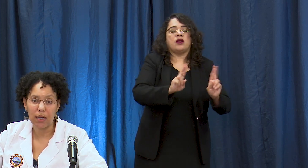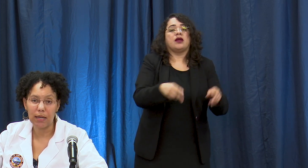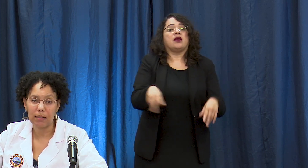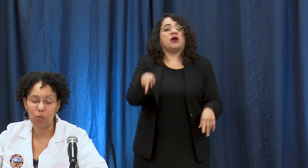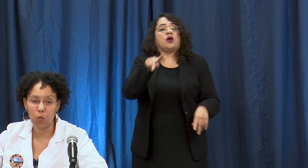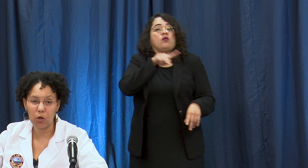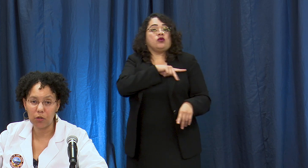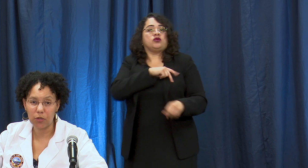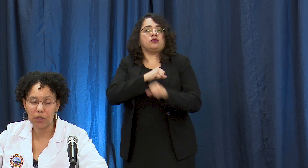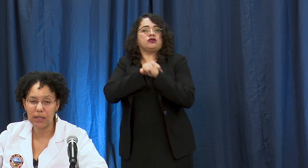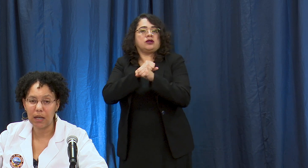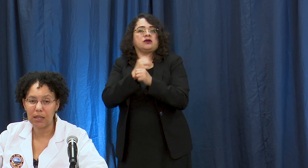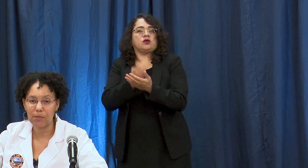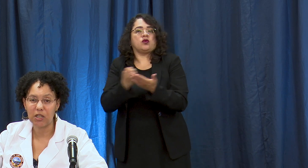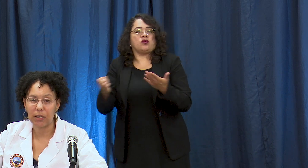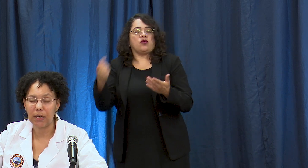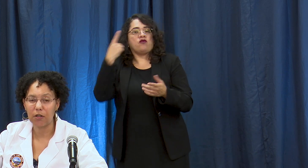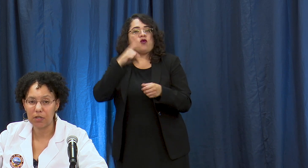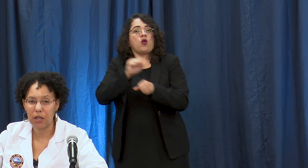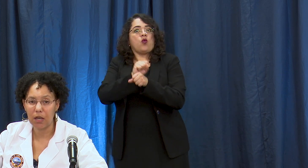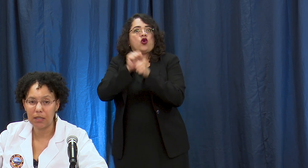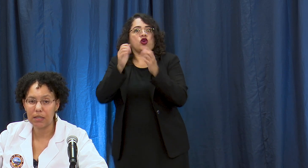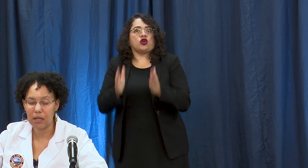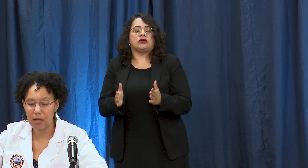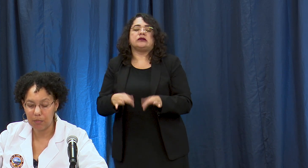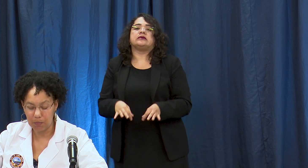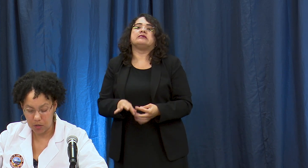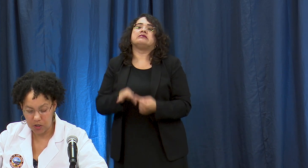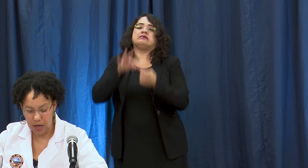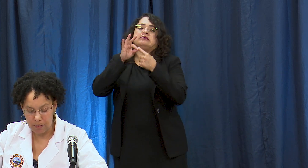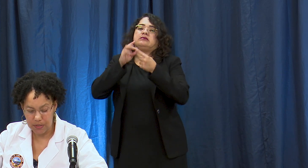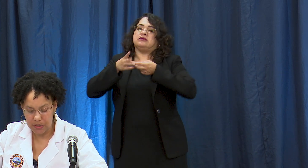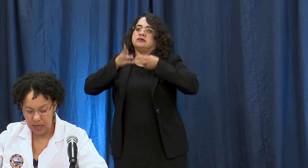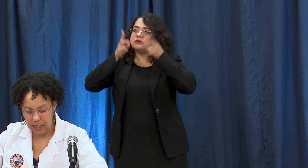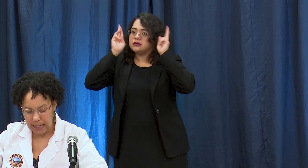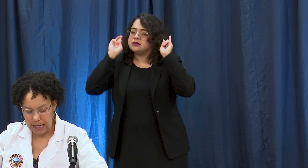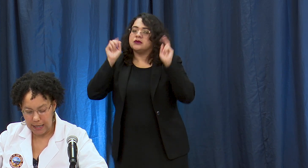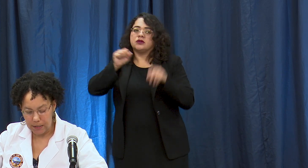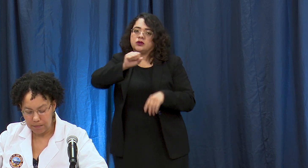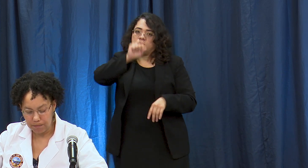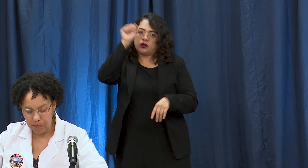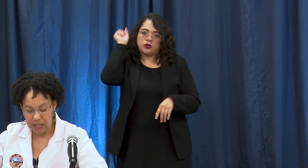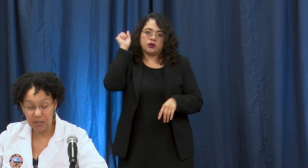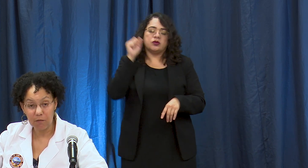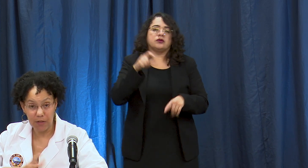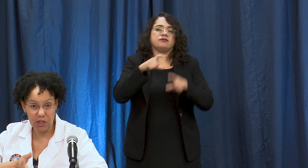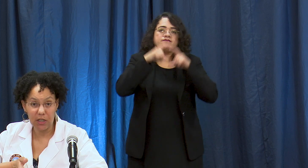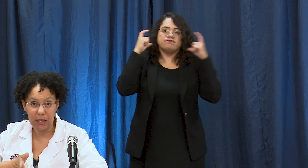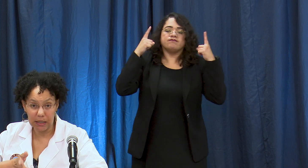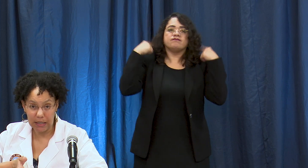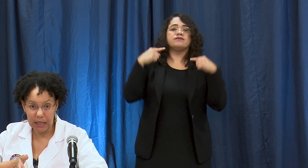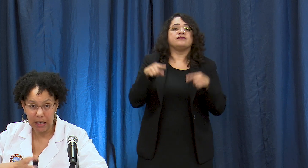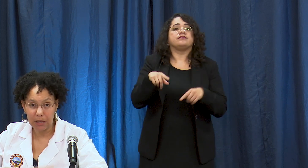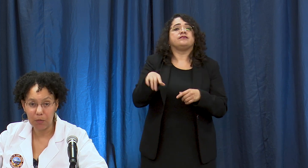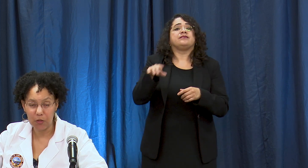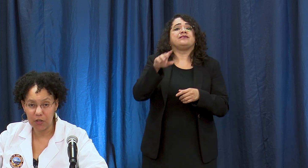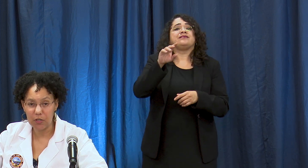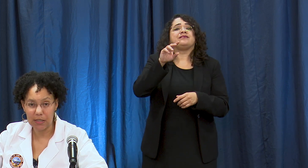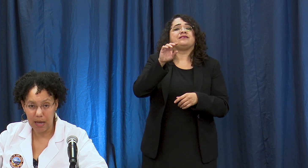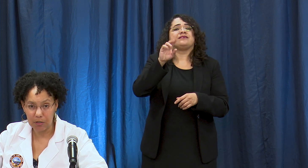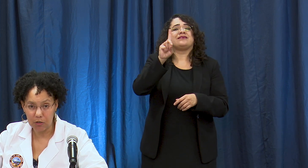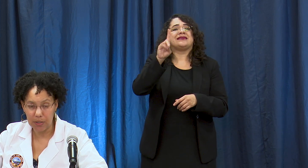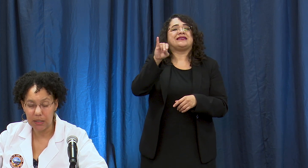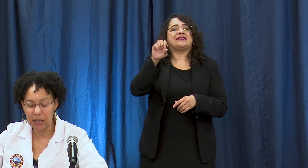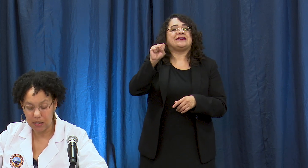for workers, especially in hair salons and barbershops. disinfection and cleaning in both of